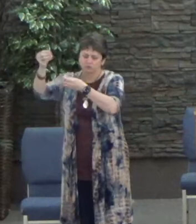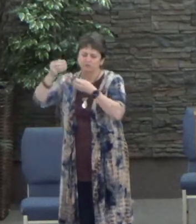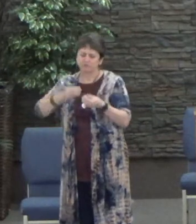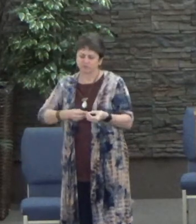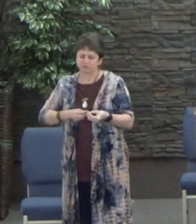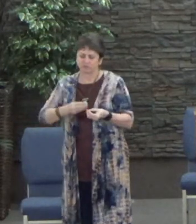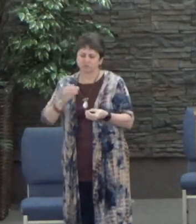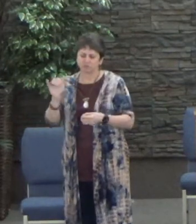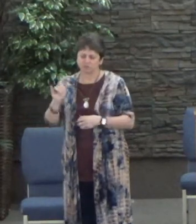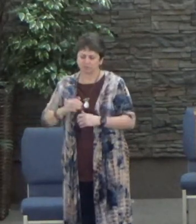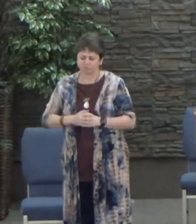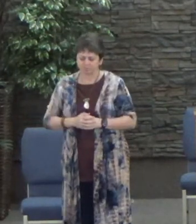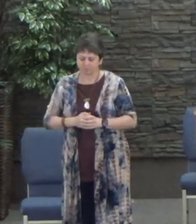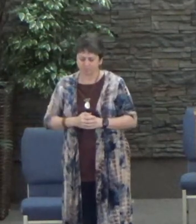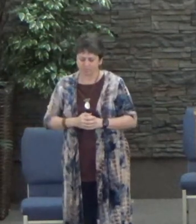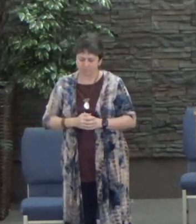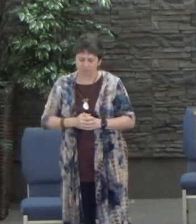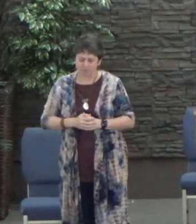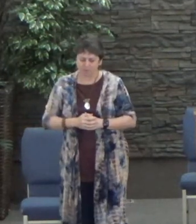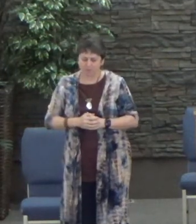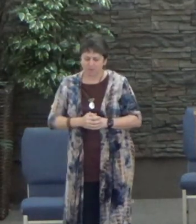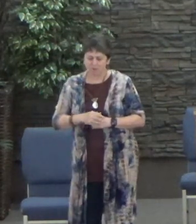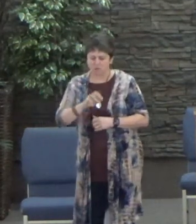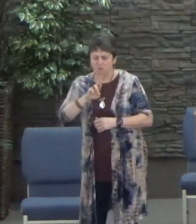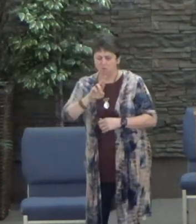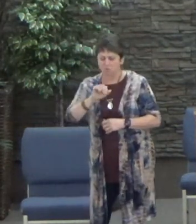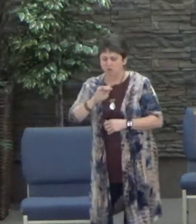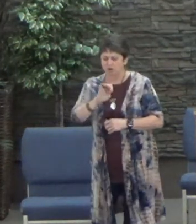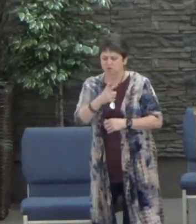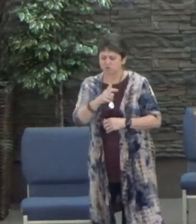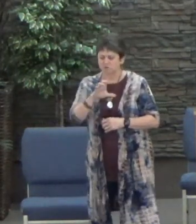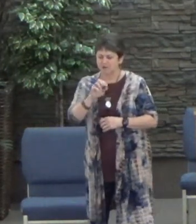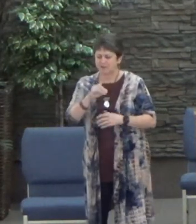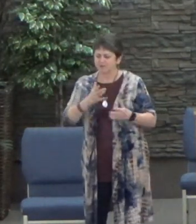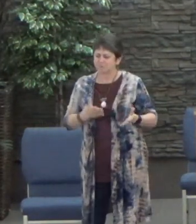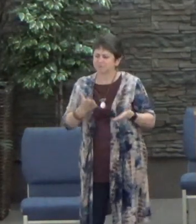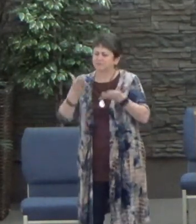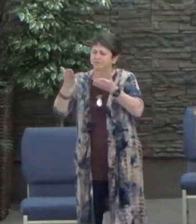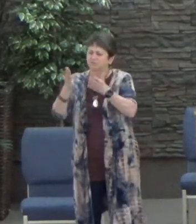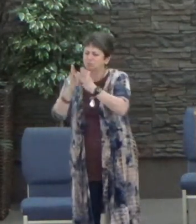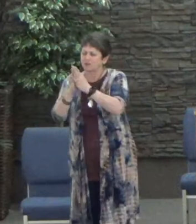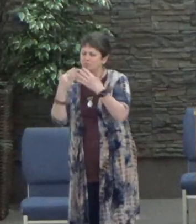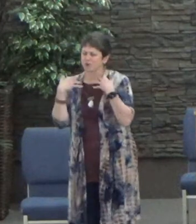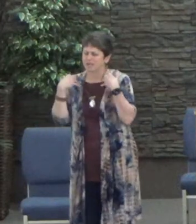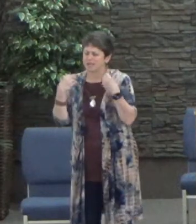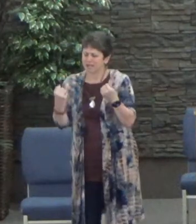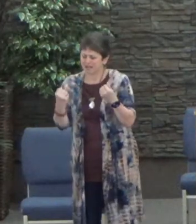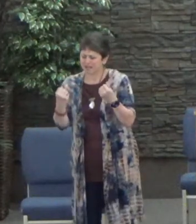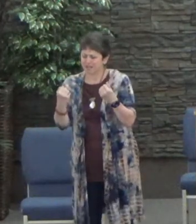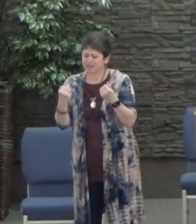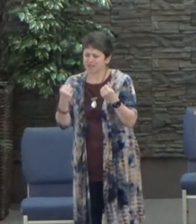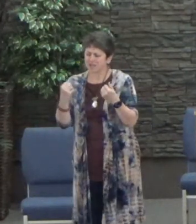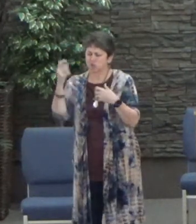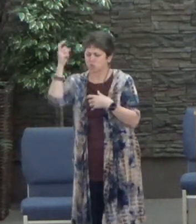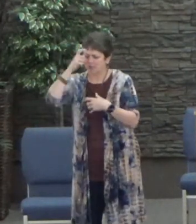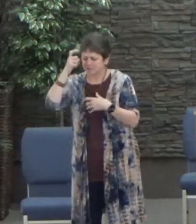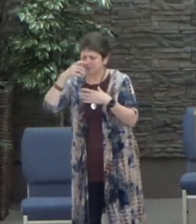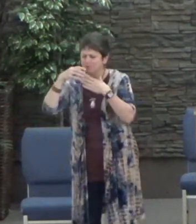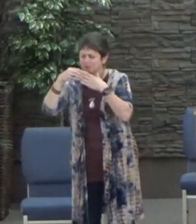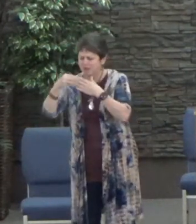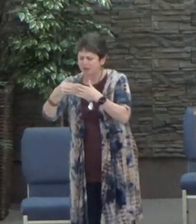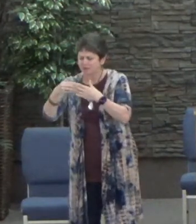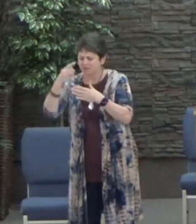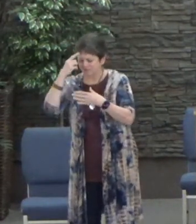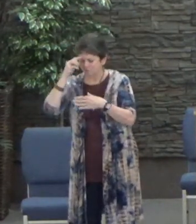well. Father, we lift up Rachel Clannon, pray for healing for her, pray for a special measure of wisdom, guidance, and